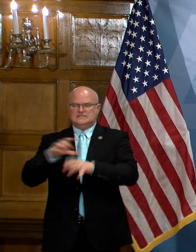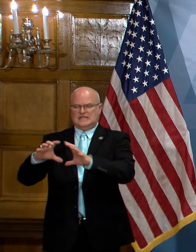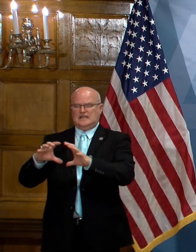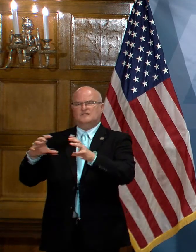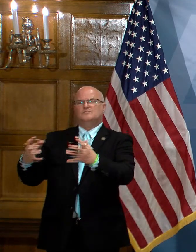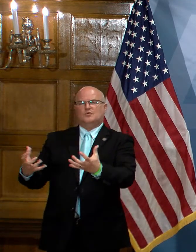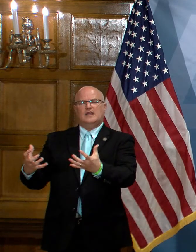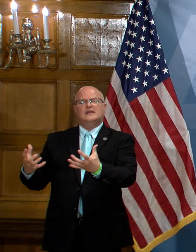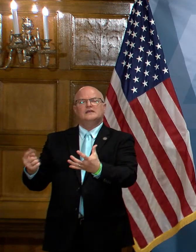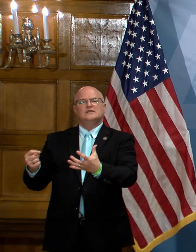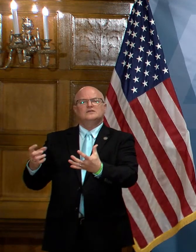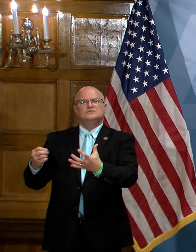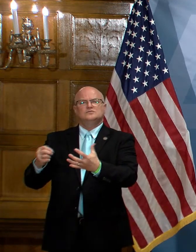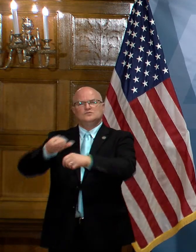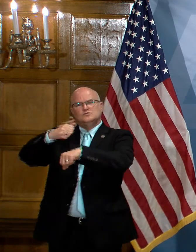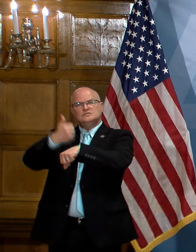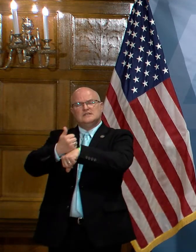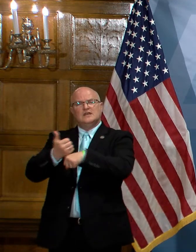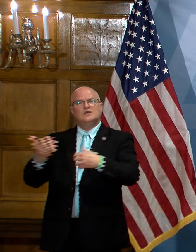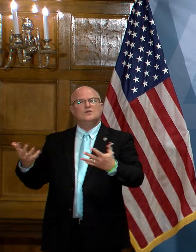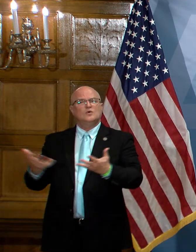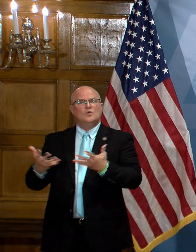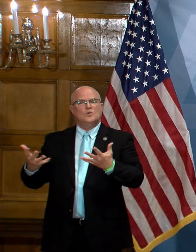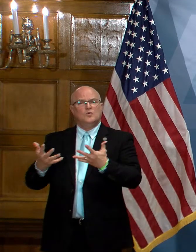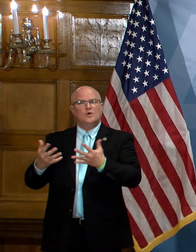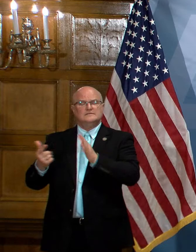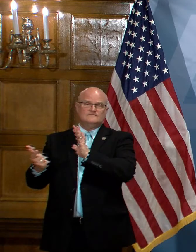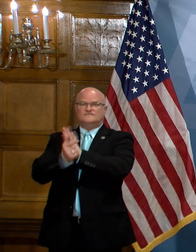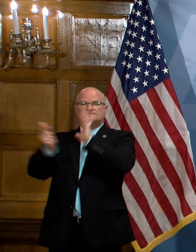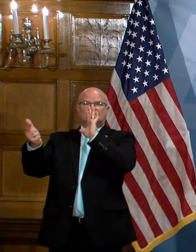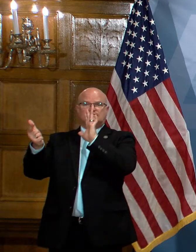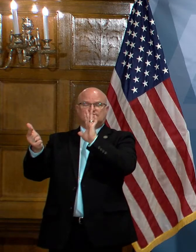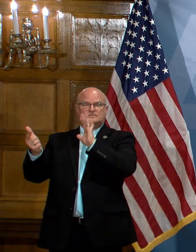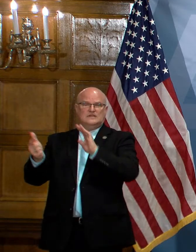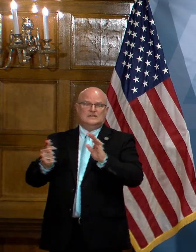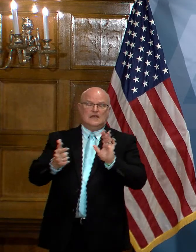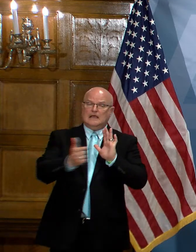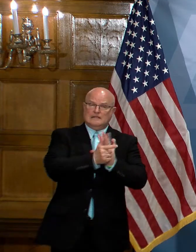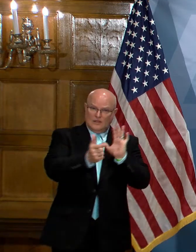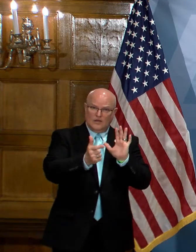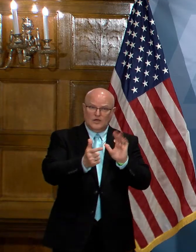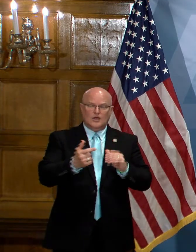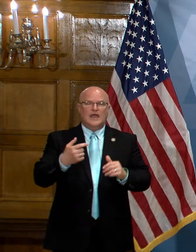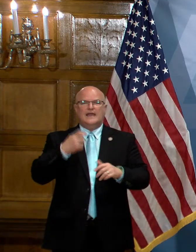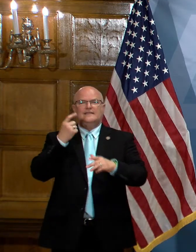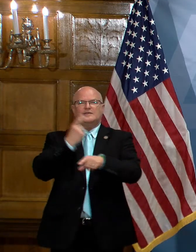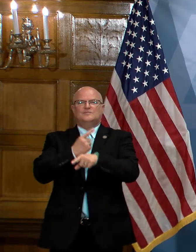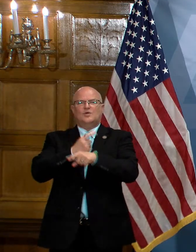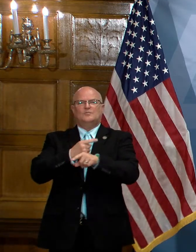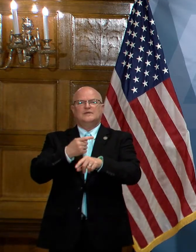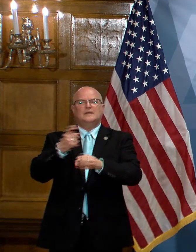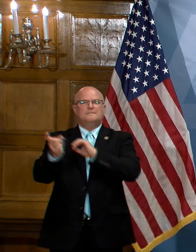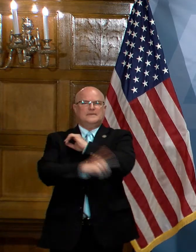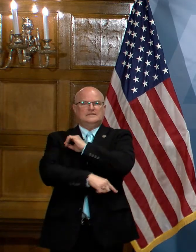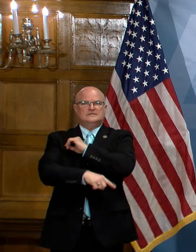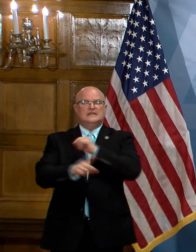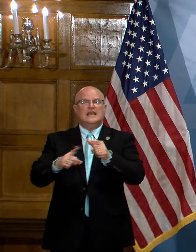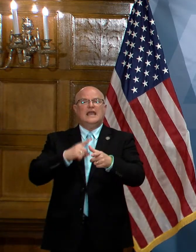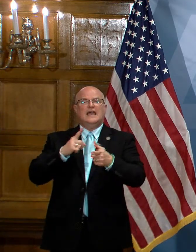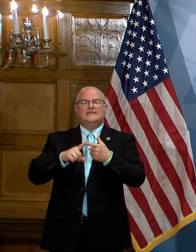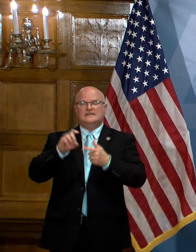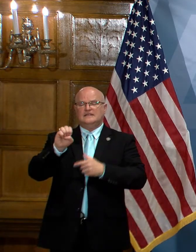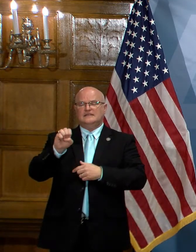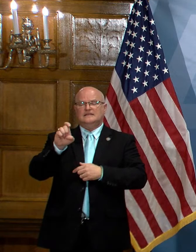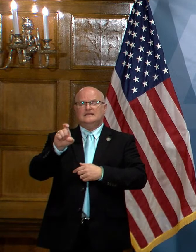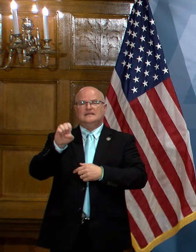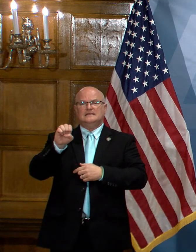branch to set what is a violation of the law and not, and what's the appropriate penalty, and then it's the executive